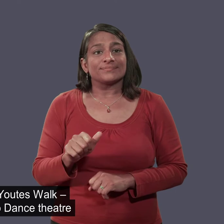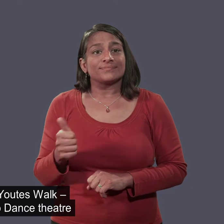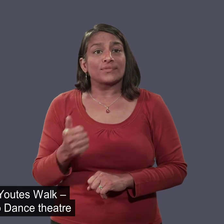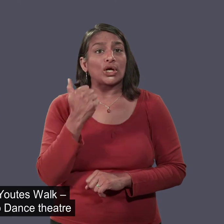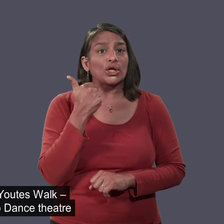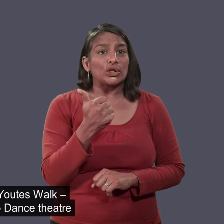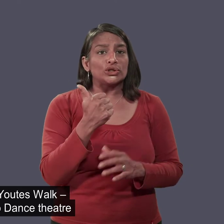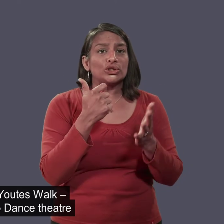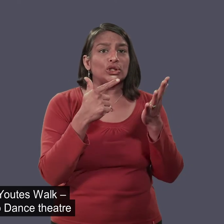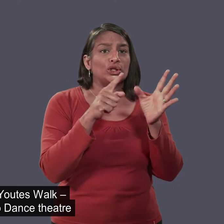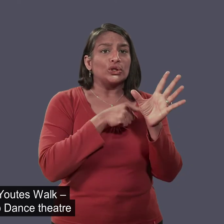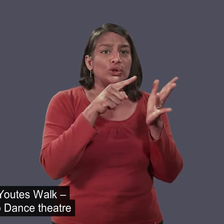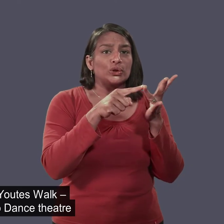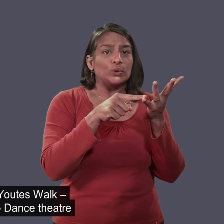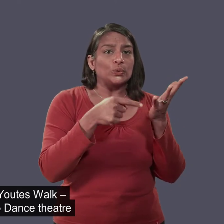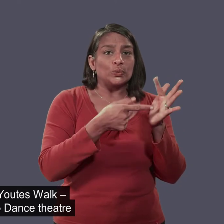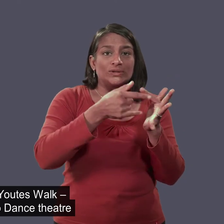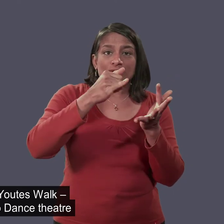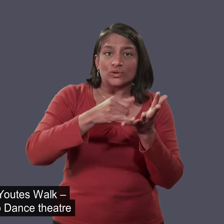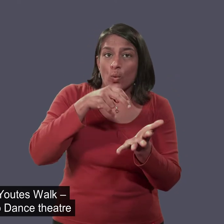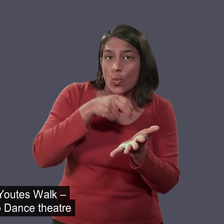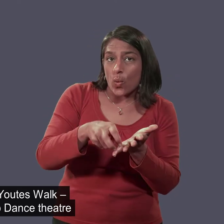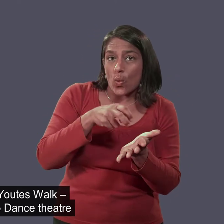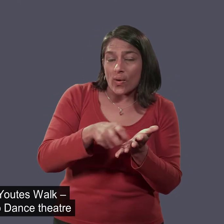Good Utes Walk, hip hop dance theatre.